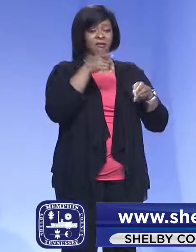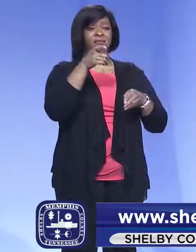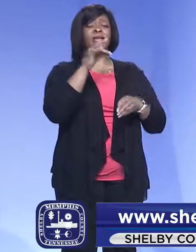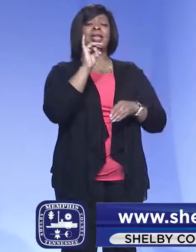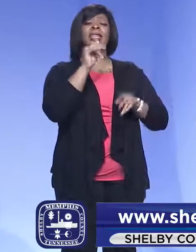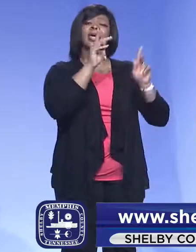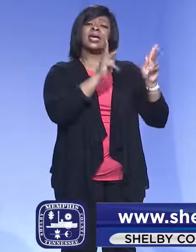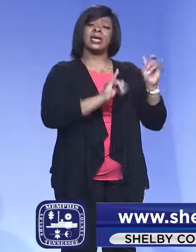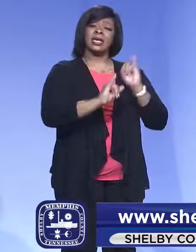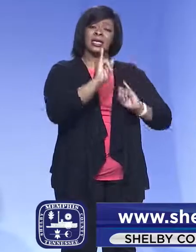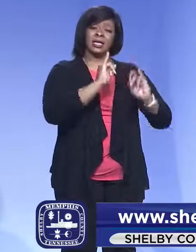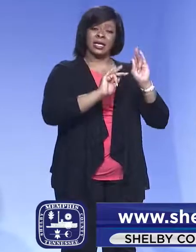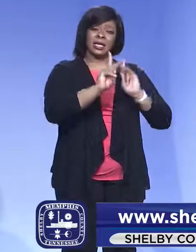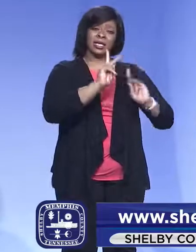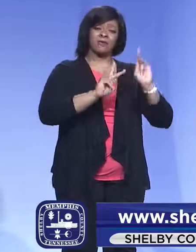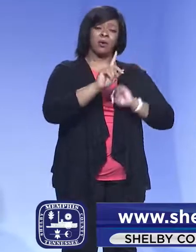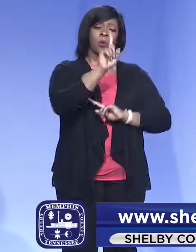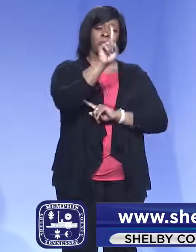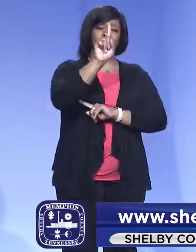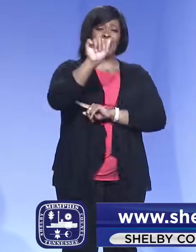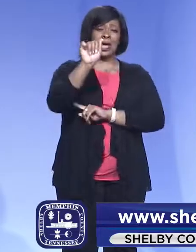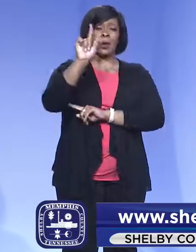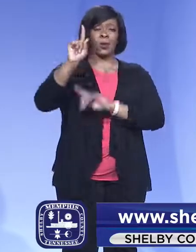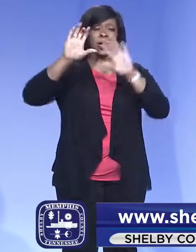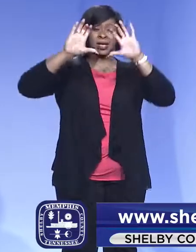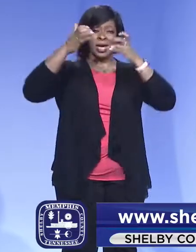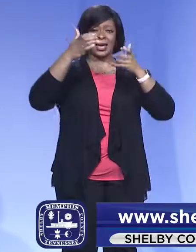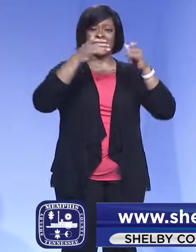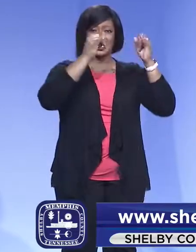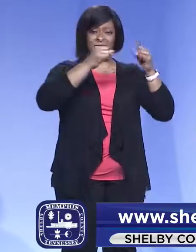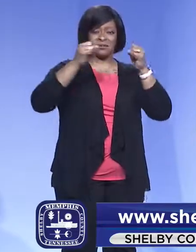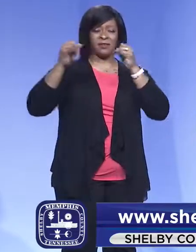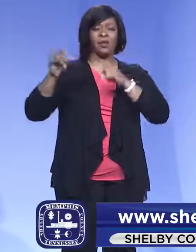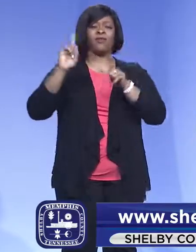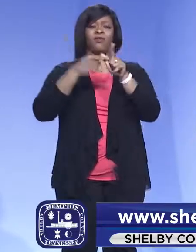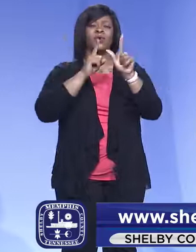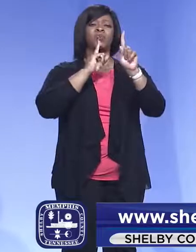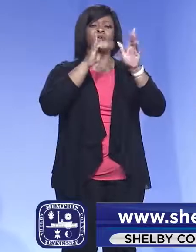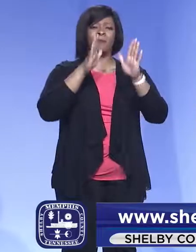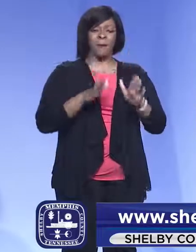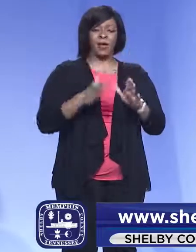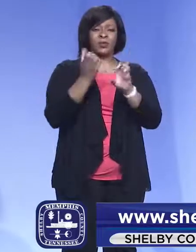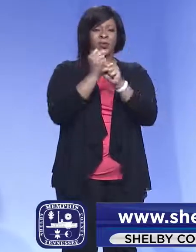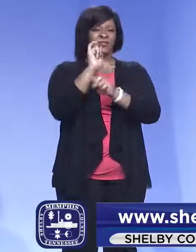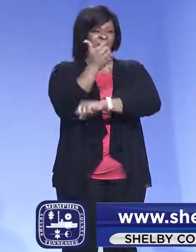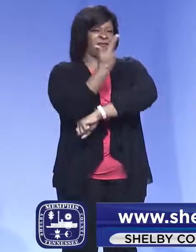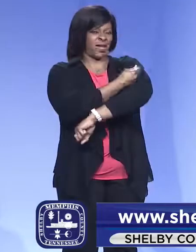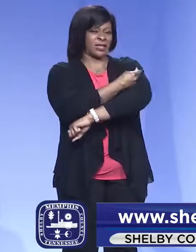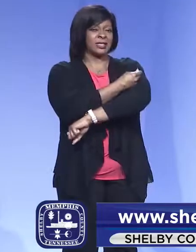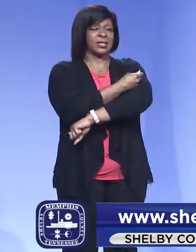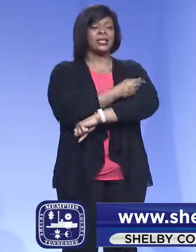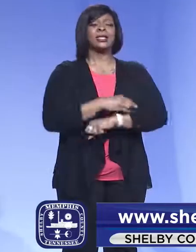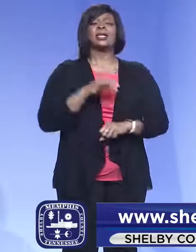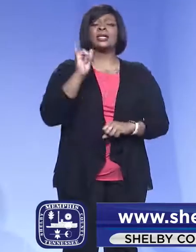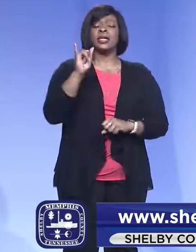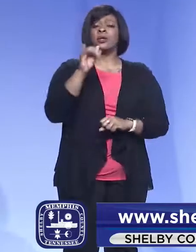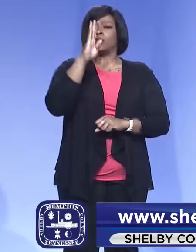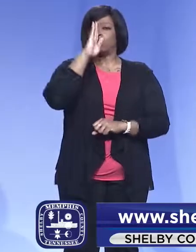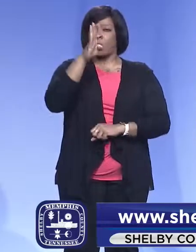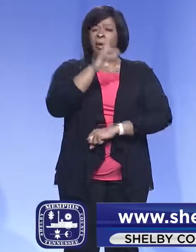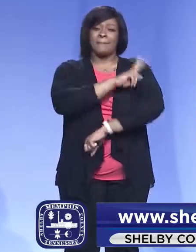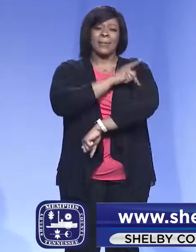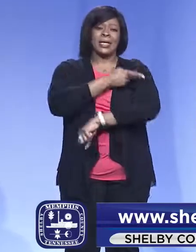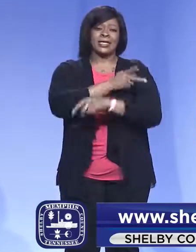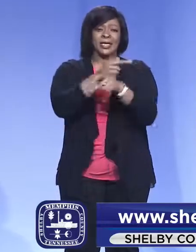individuals in what is called the 1A1 category, which is primarily first responders and those who provide direct